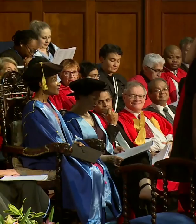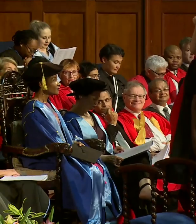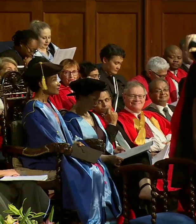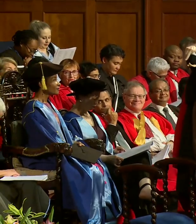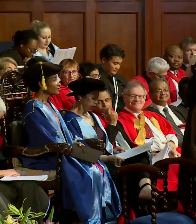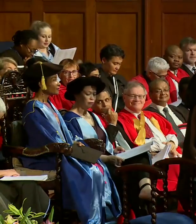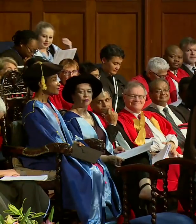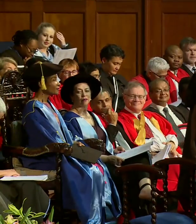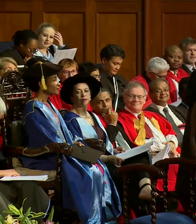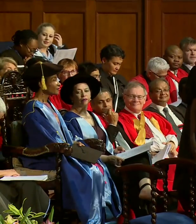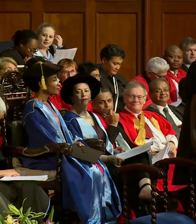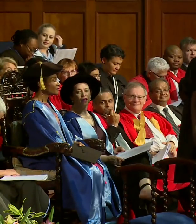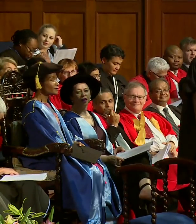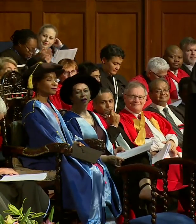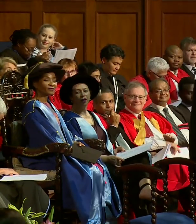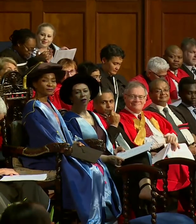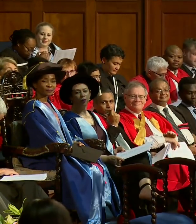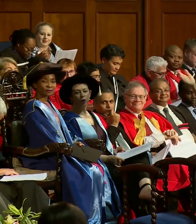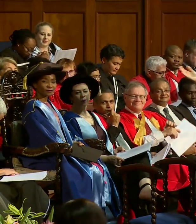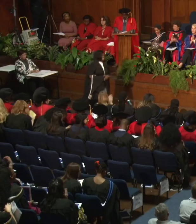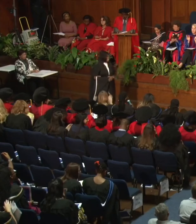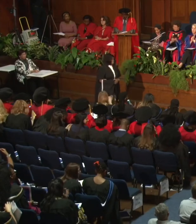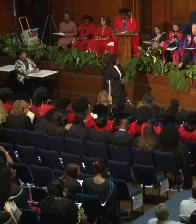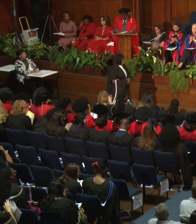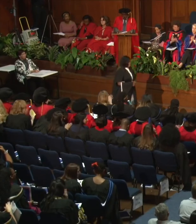Mwimba Shimuka Simwinga.